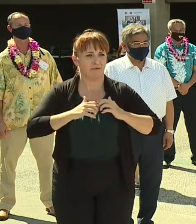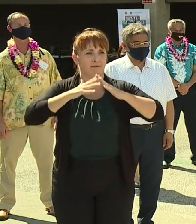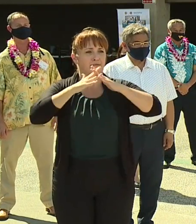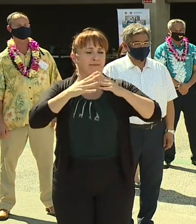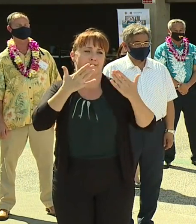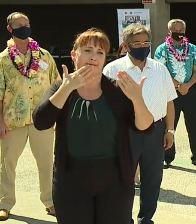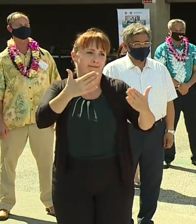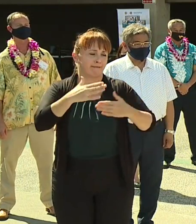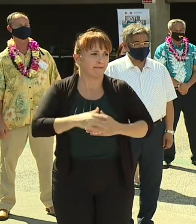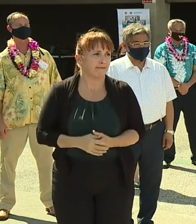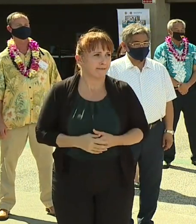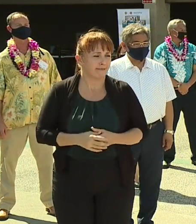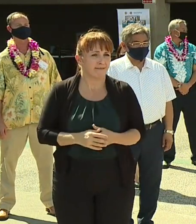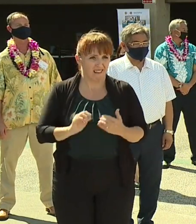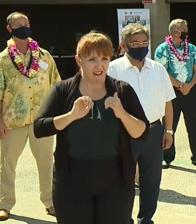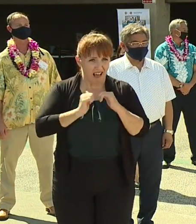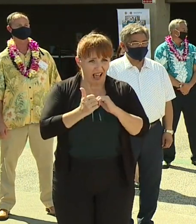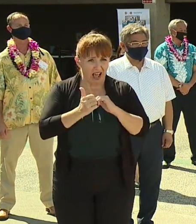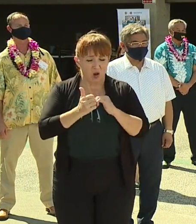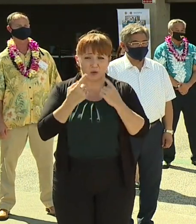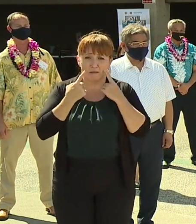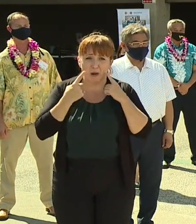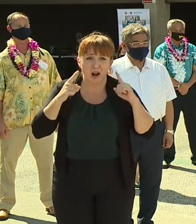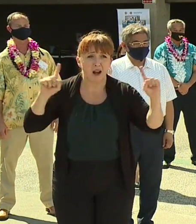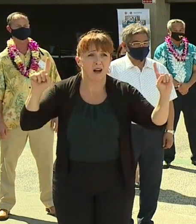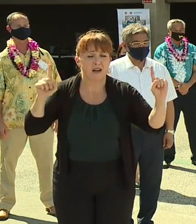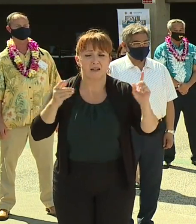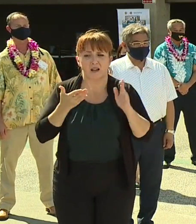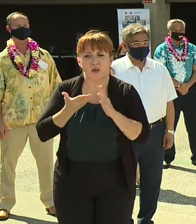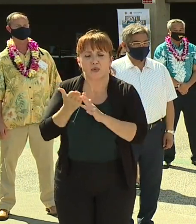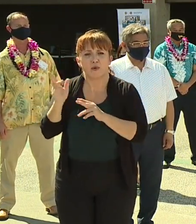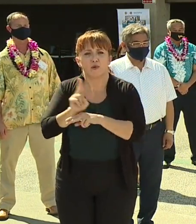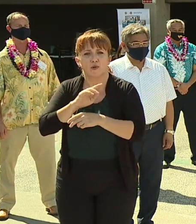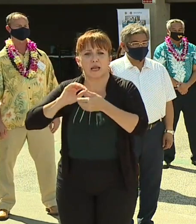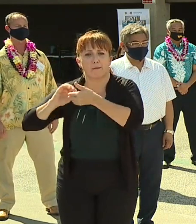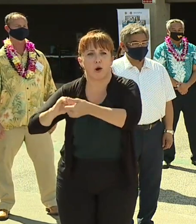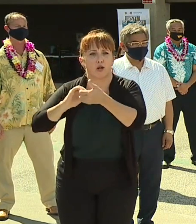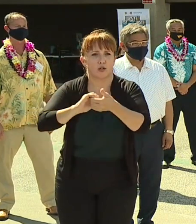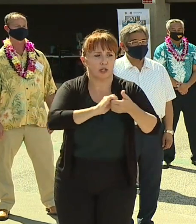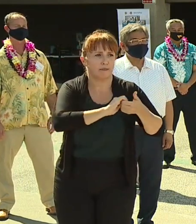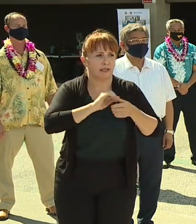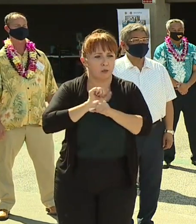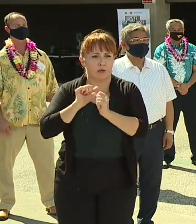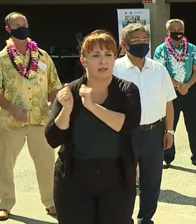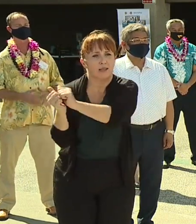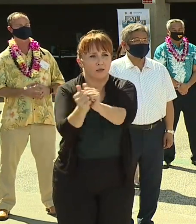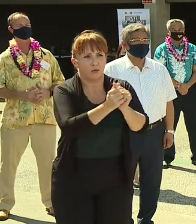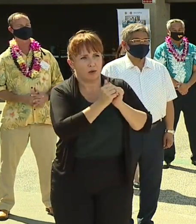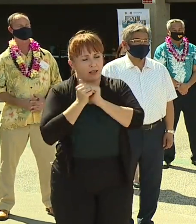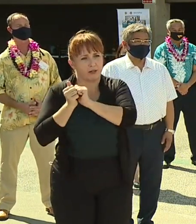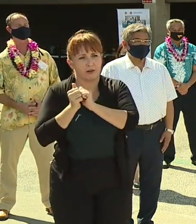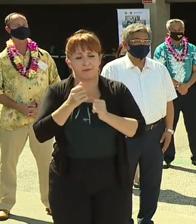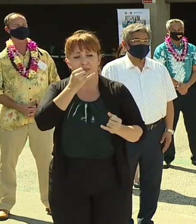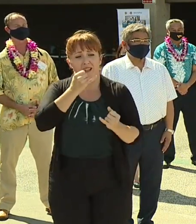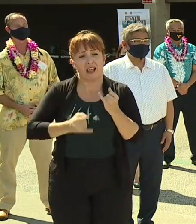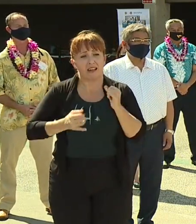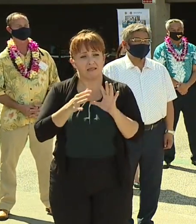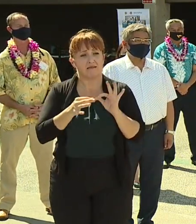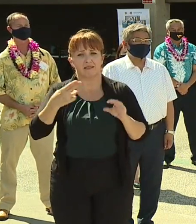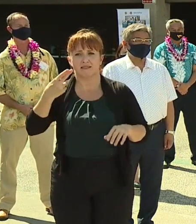like everything else, we get through this through our partnership. The last thing I want to say is about what Hilton talked